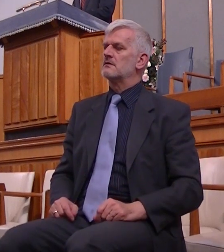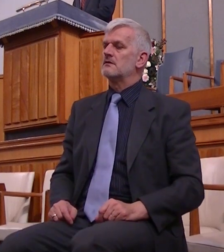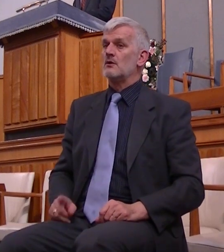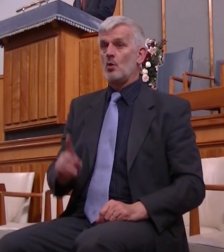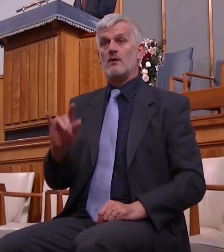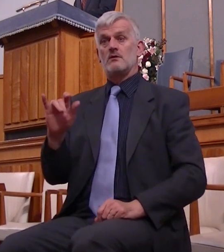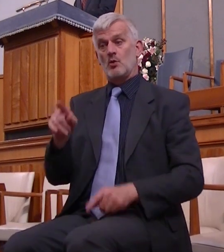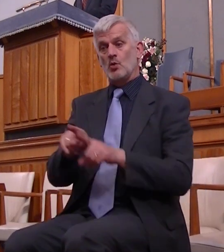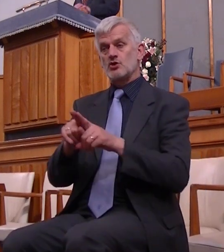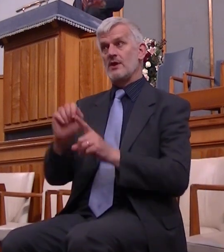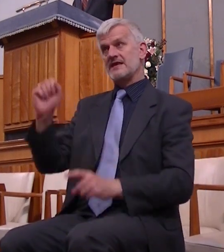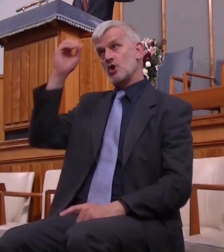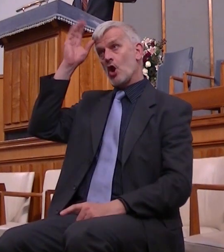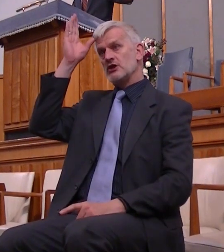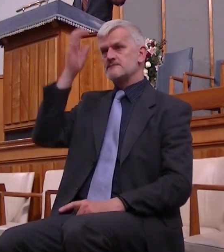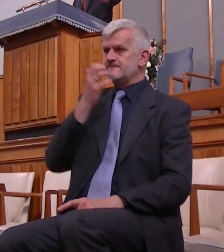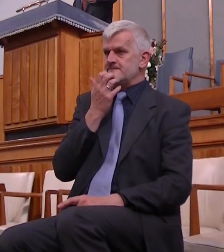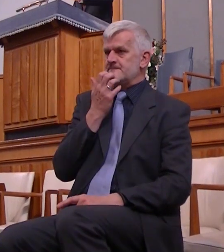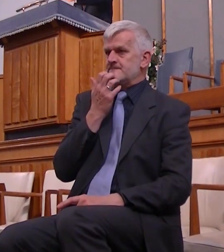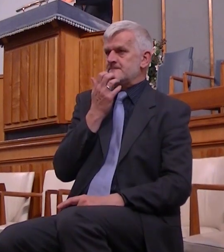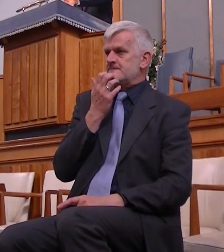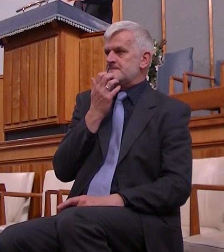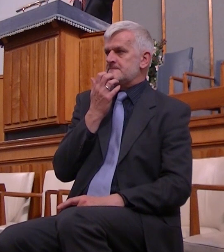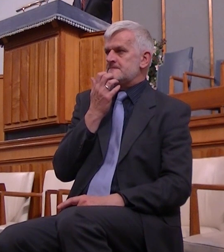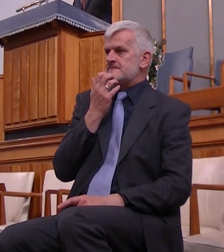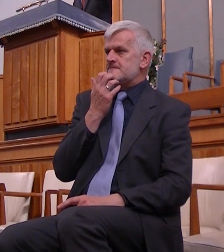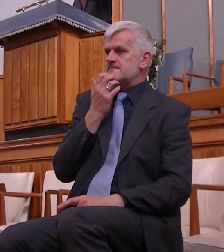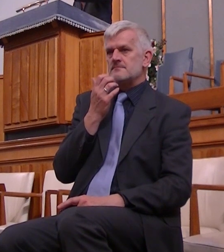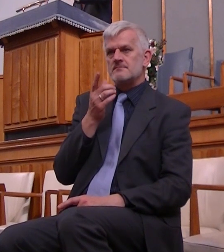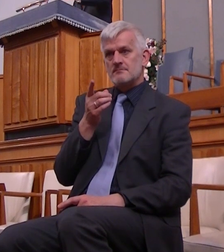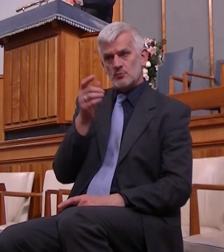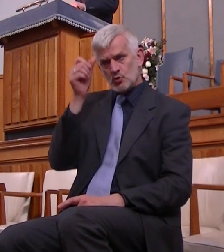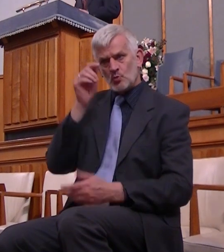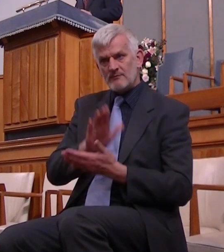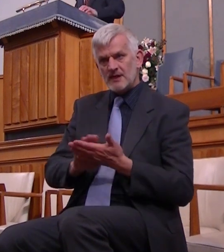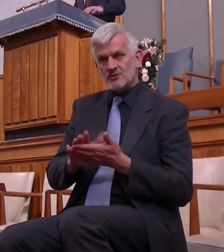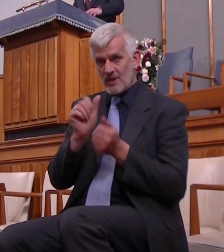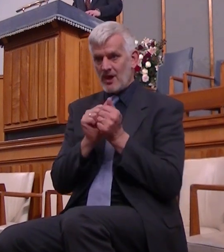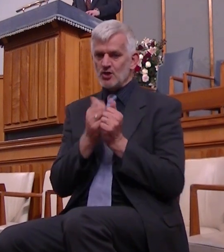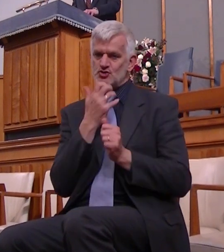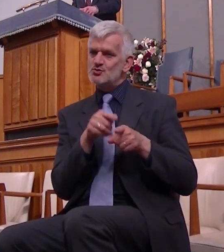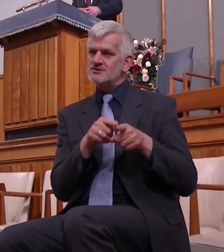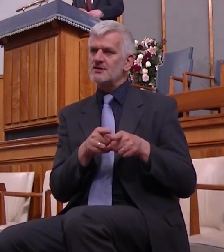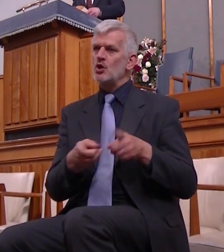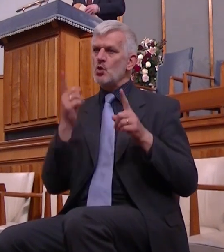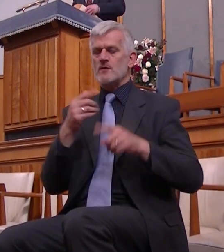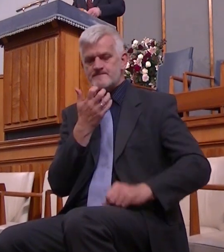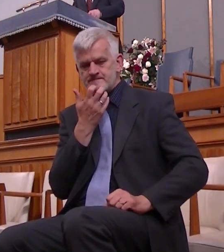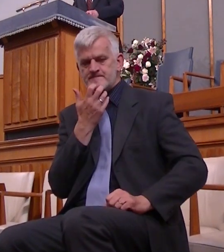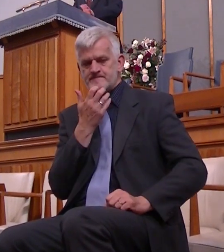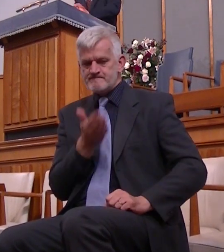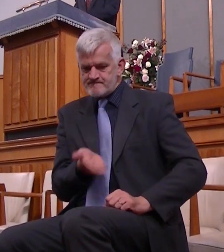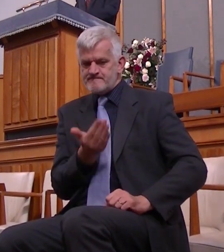long-suffering knowledge. Look at the long years through which he appealed to the Jewish nation, all recorded in